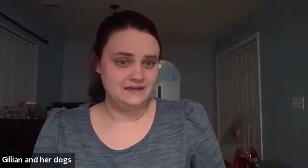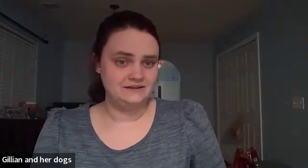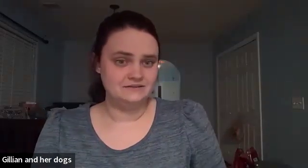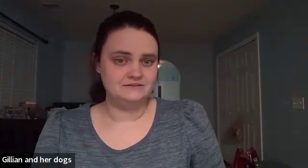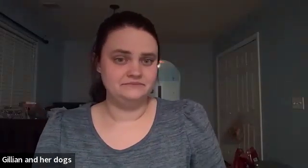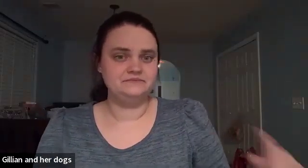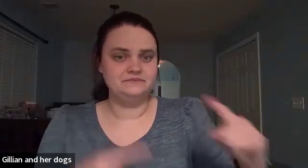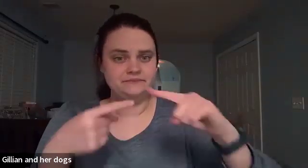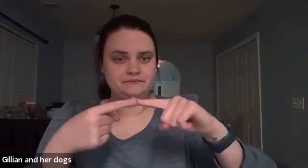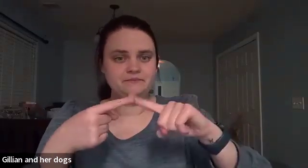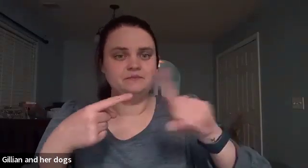when,